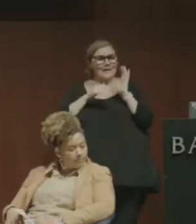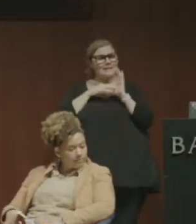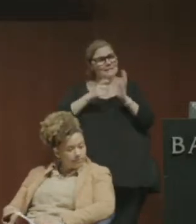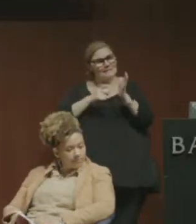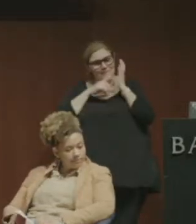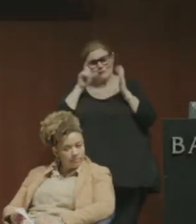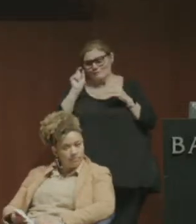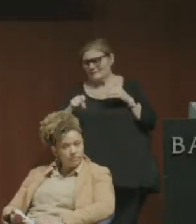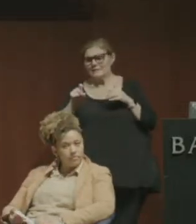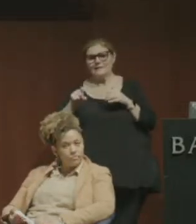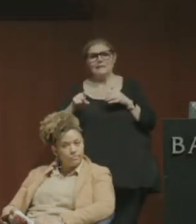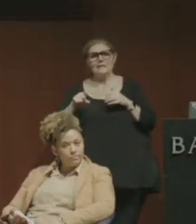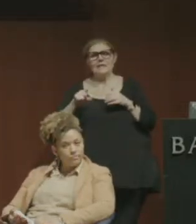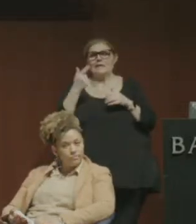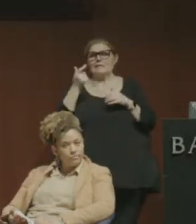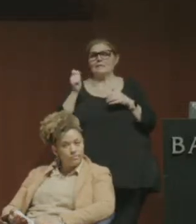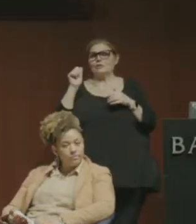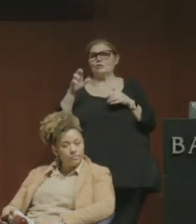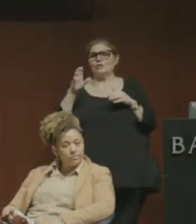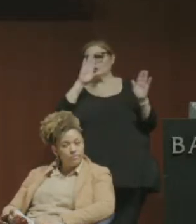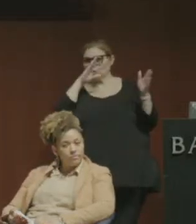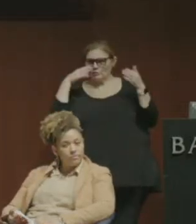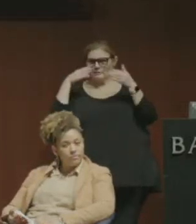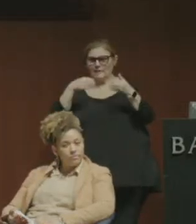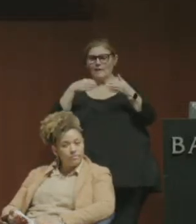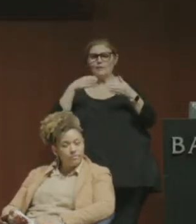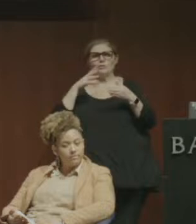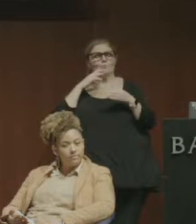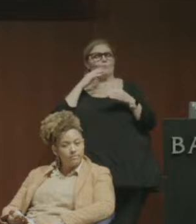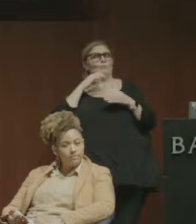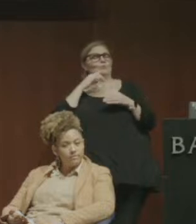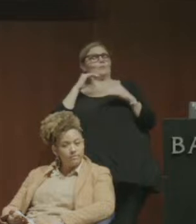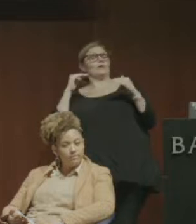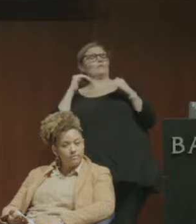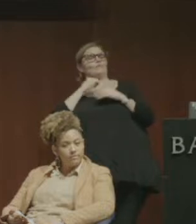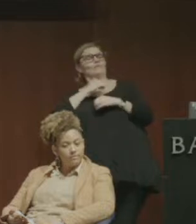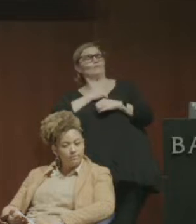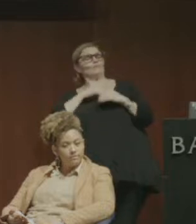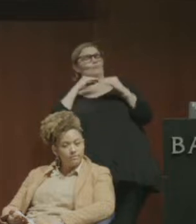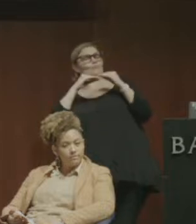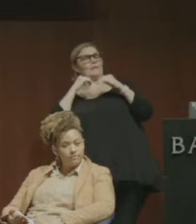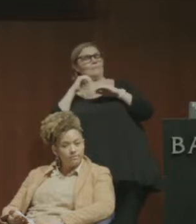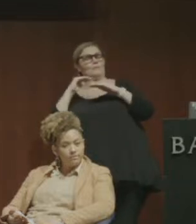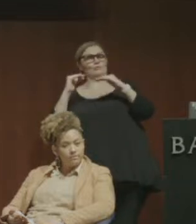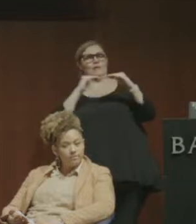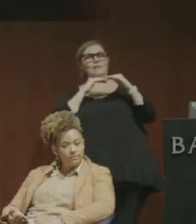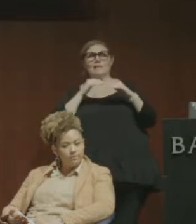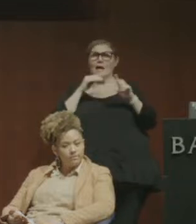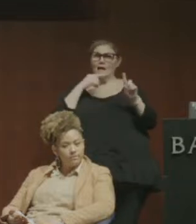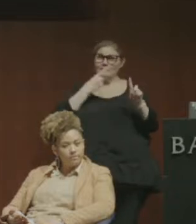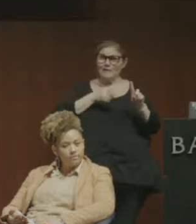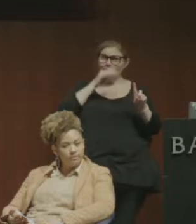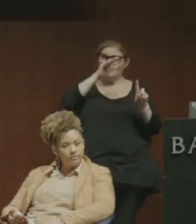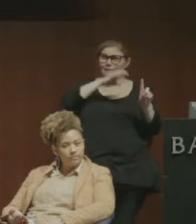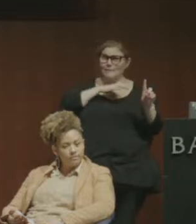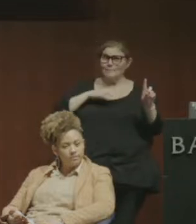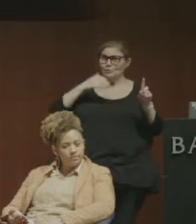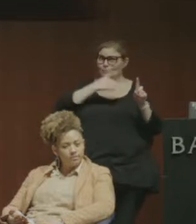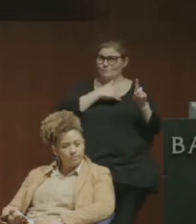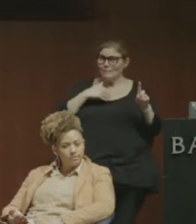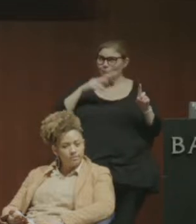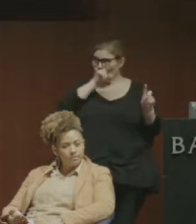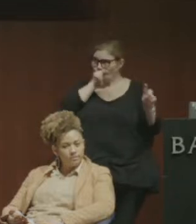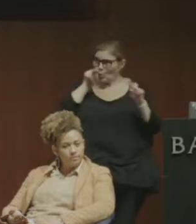insistence on the need for gendered attention within reparatory justice. I have directed commission members' attention to the ways that